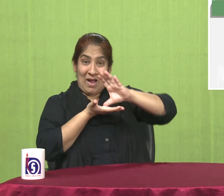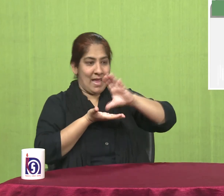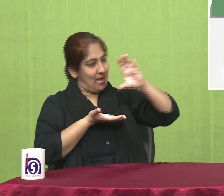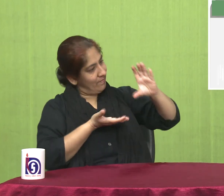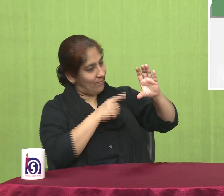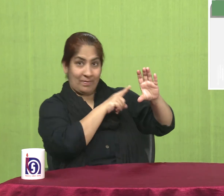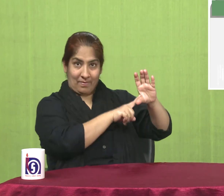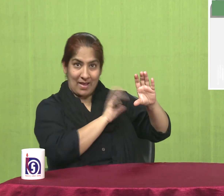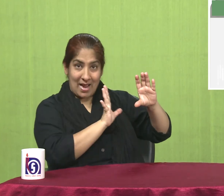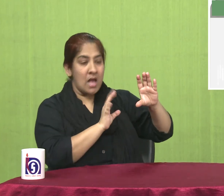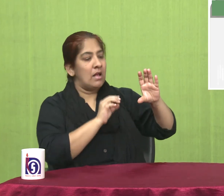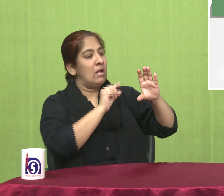some